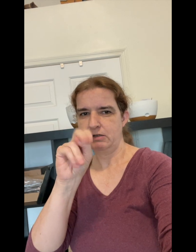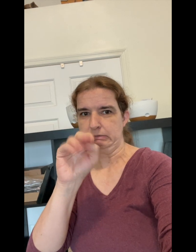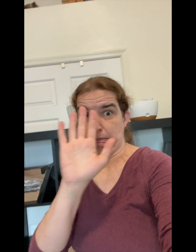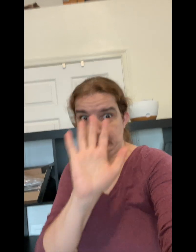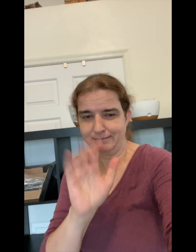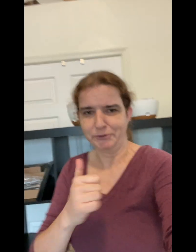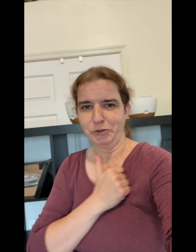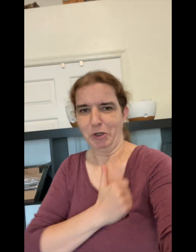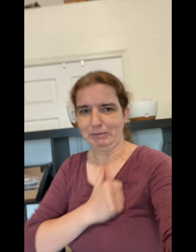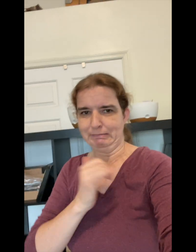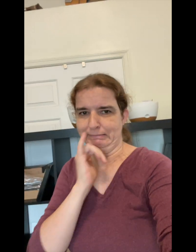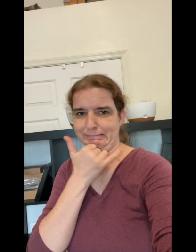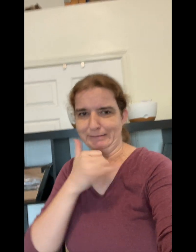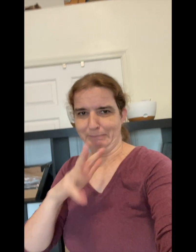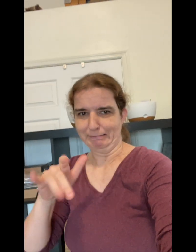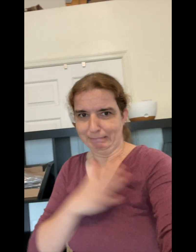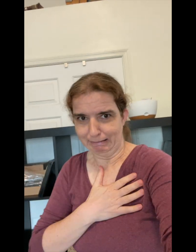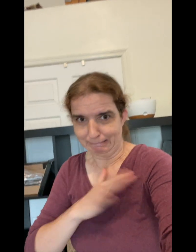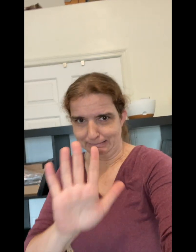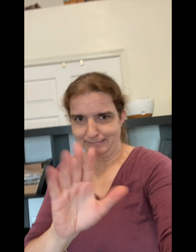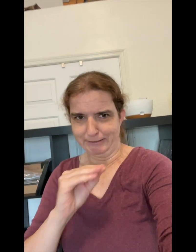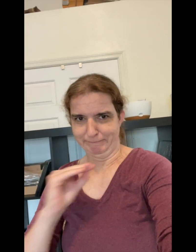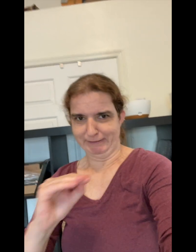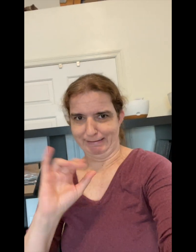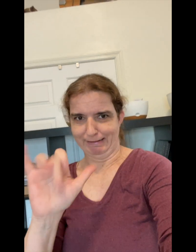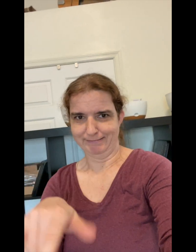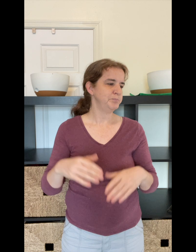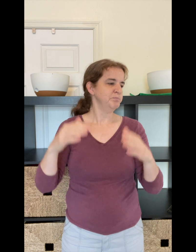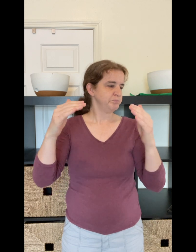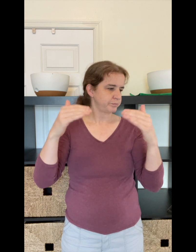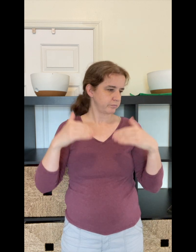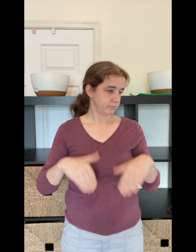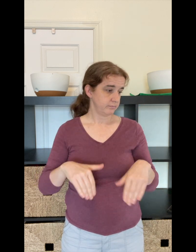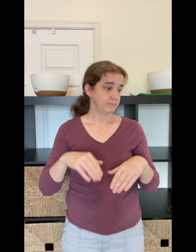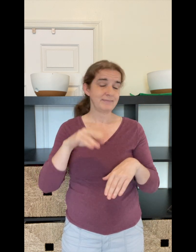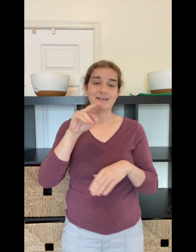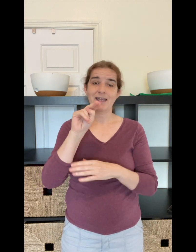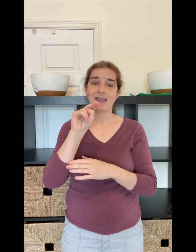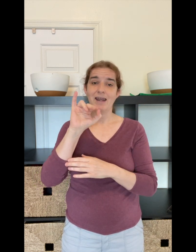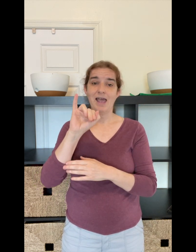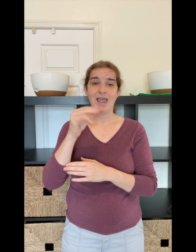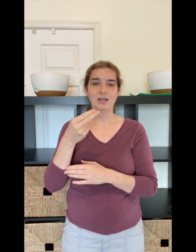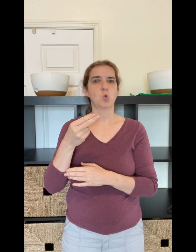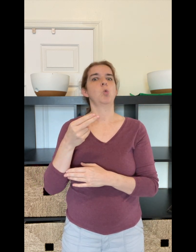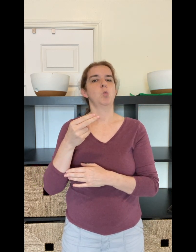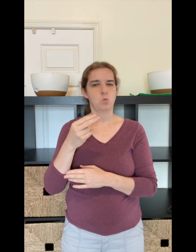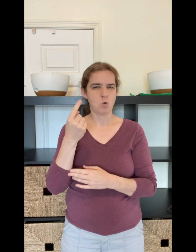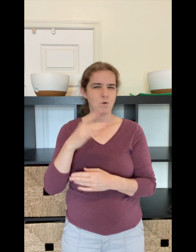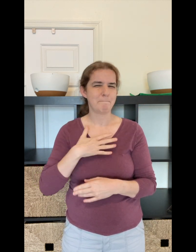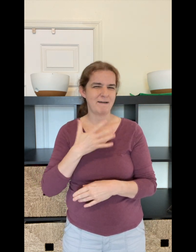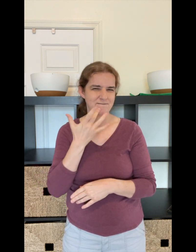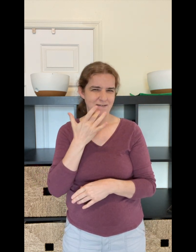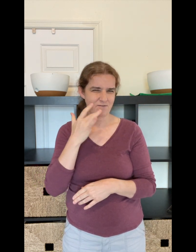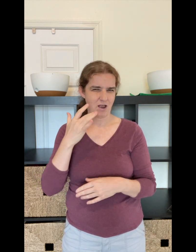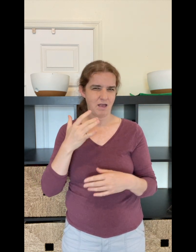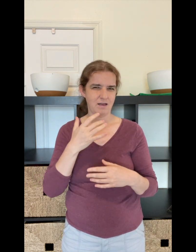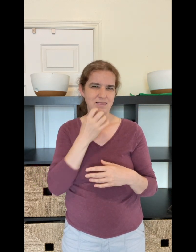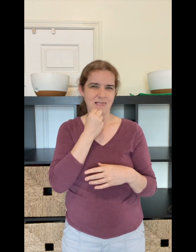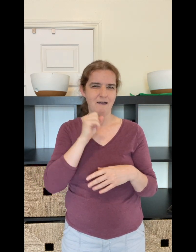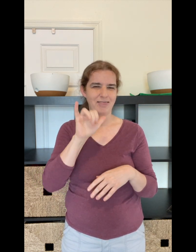Administration. I'm sorry. That was a mistake I made in spelling. I'm sorry. I had to put that in there. Okay, so next. NIH. Ooh, one of my